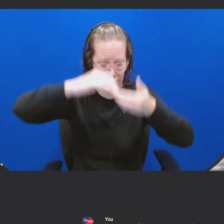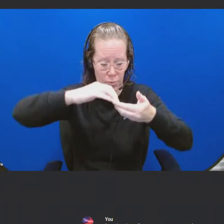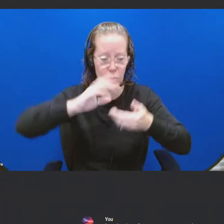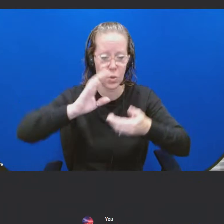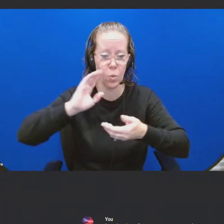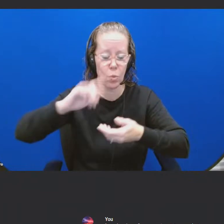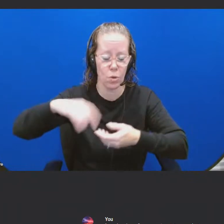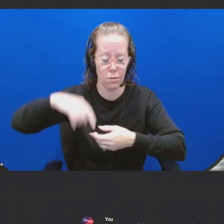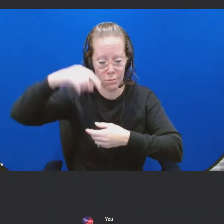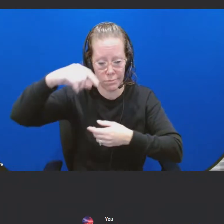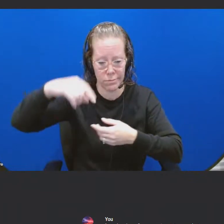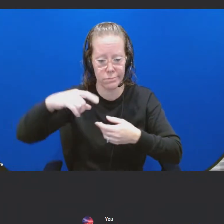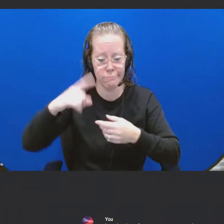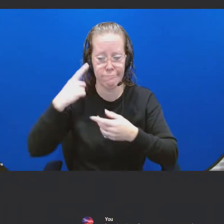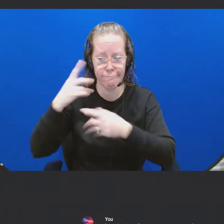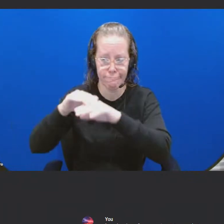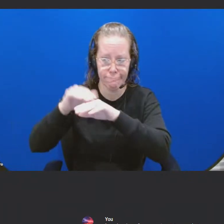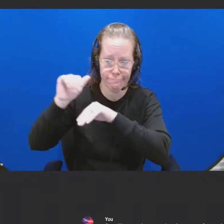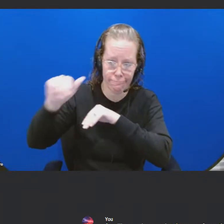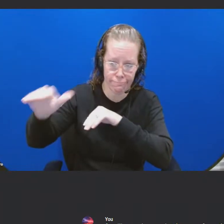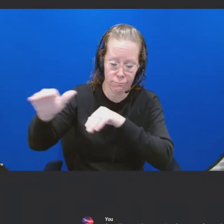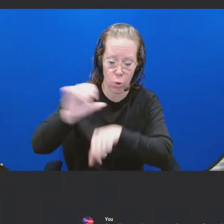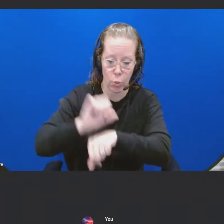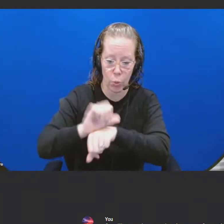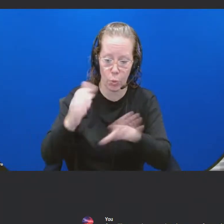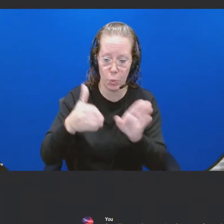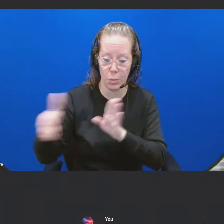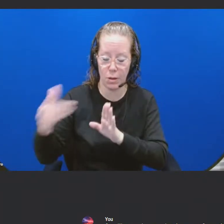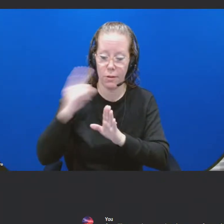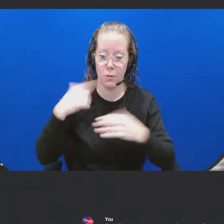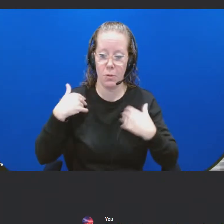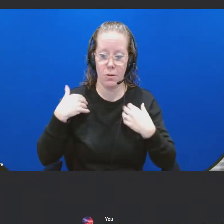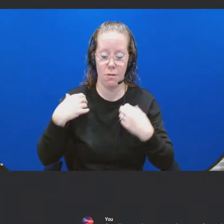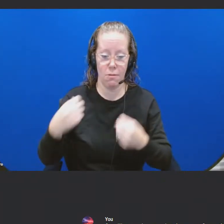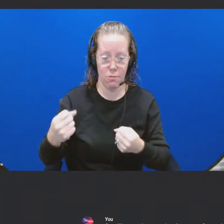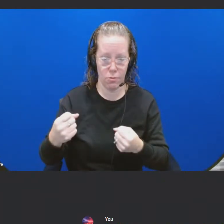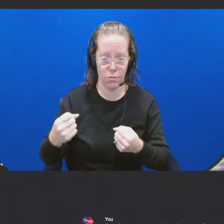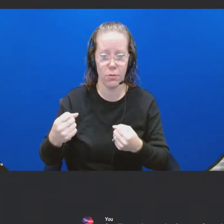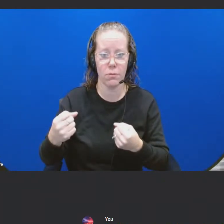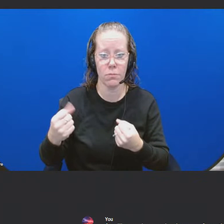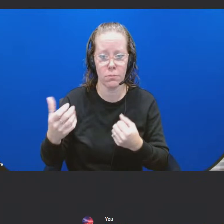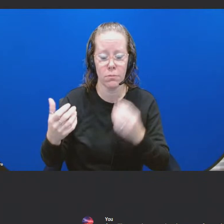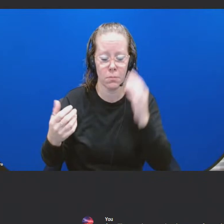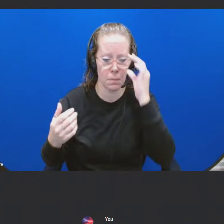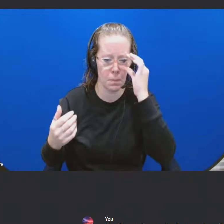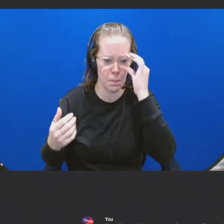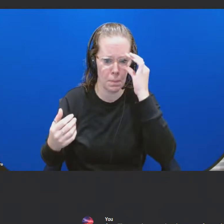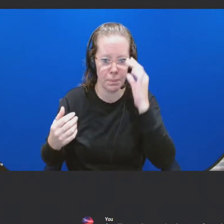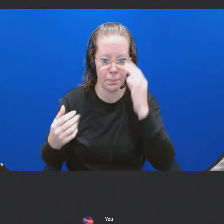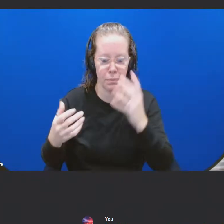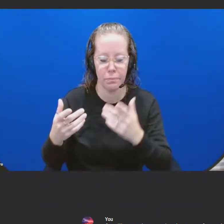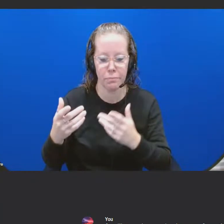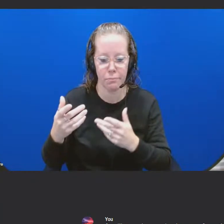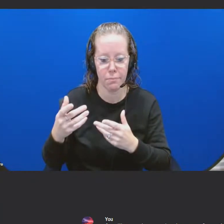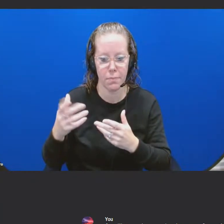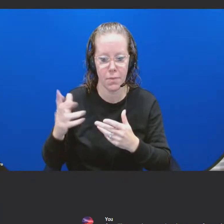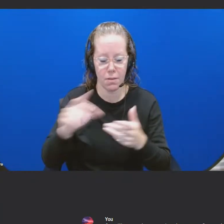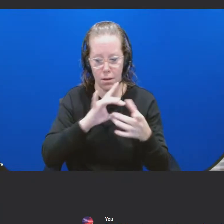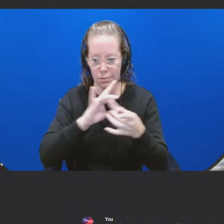Ministry of Health, which is required whenever we do some kind of work that affects the lives of our